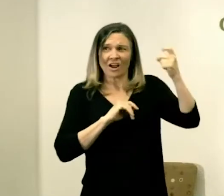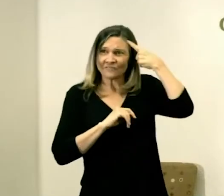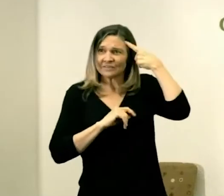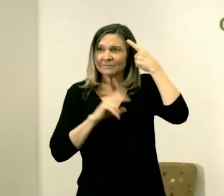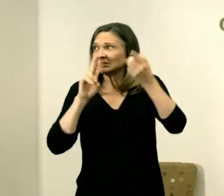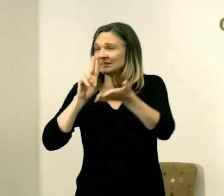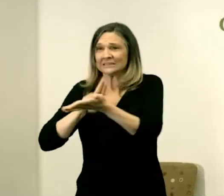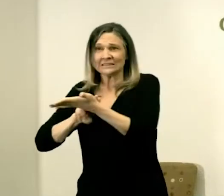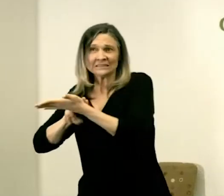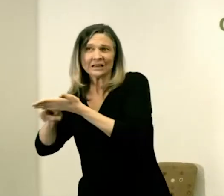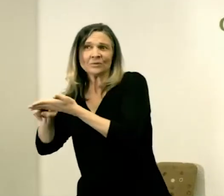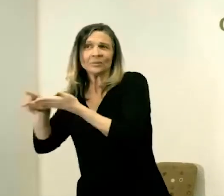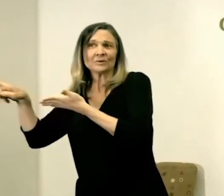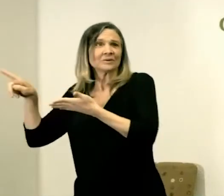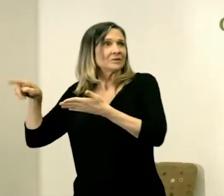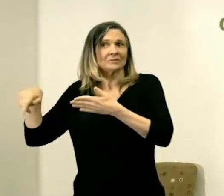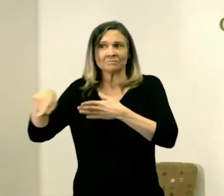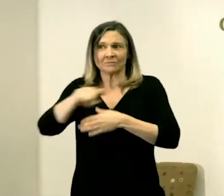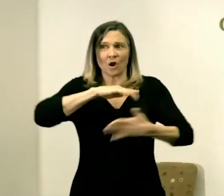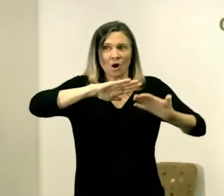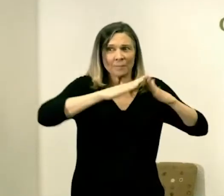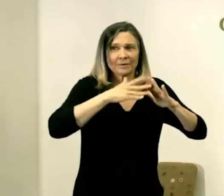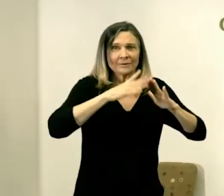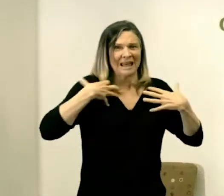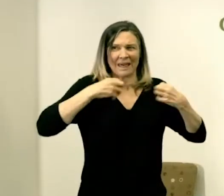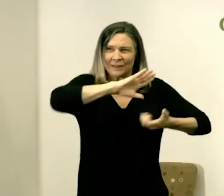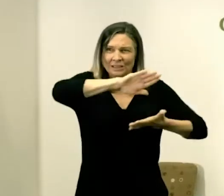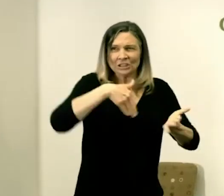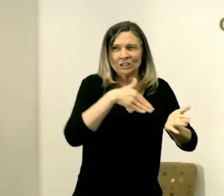Secretary, community health centers are here at your